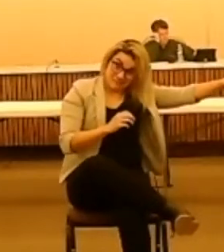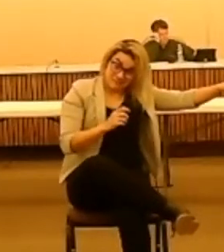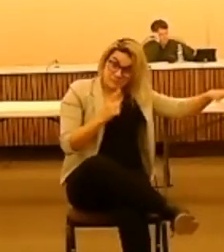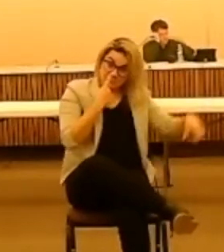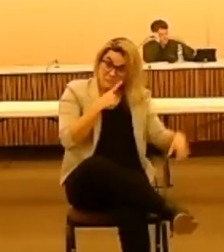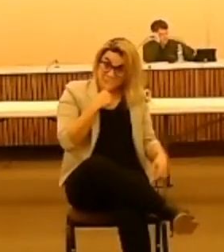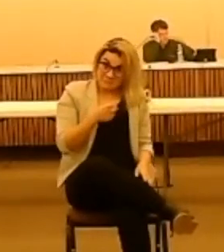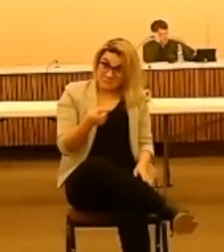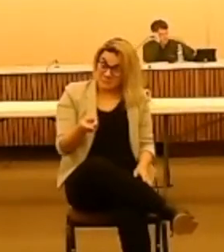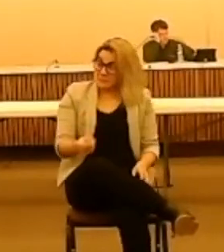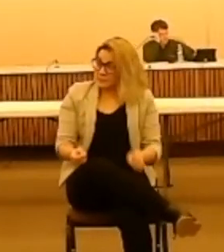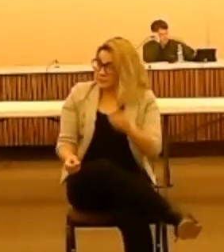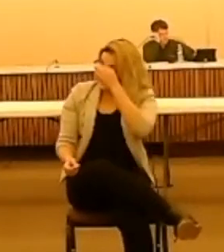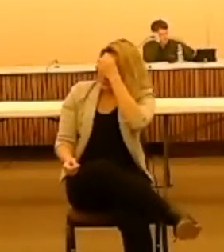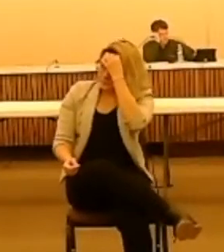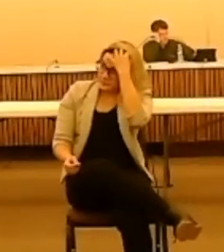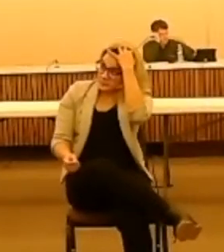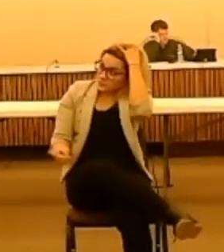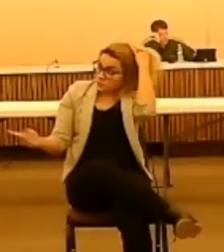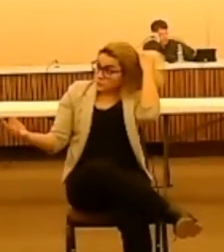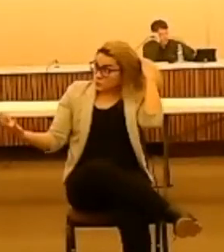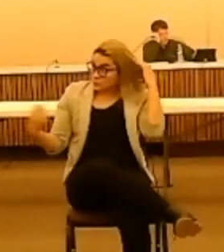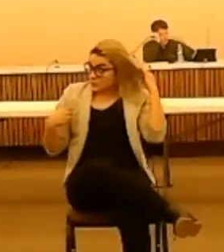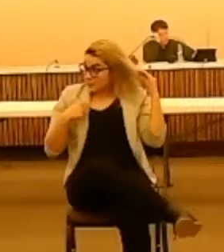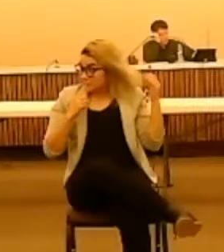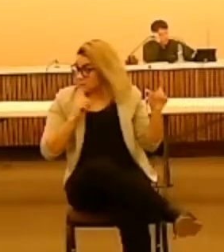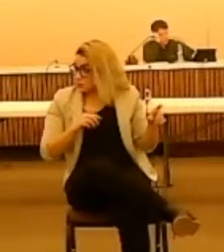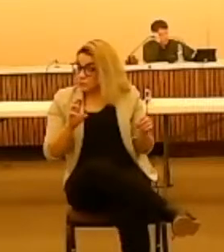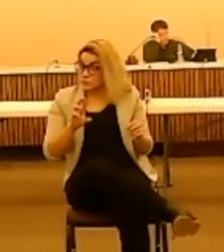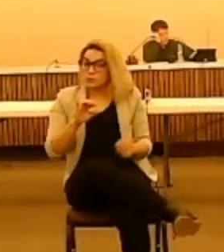Would you like me to answer that? Yeah, go